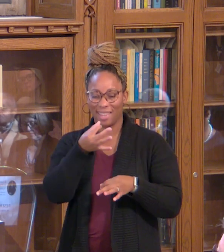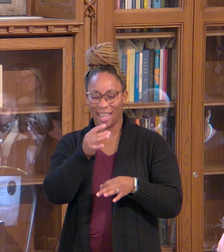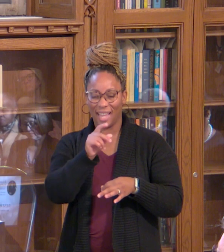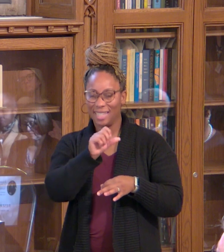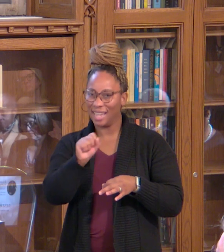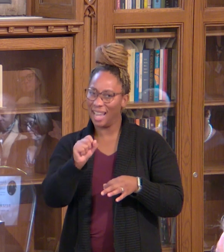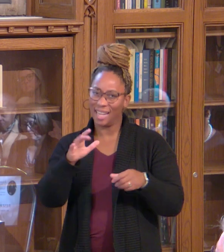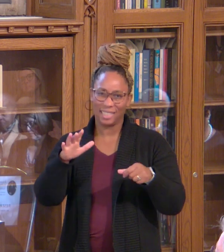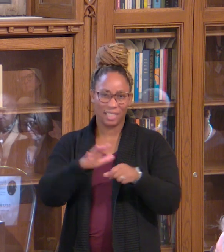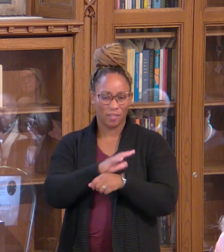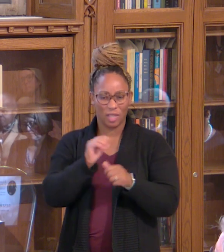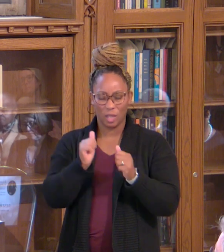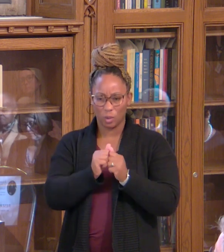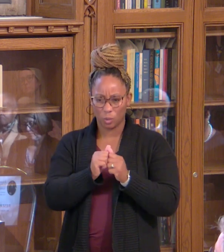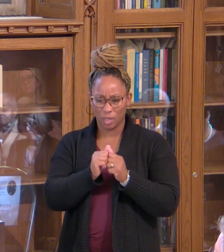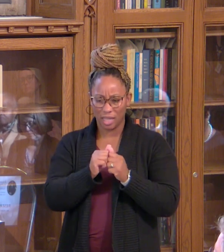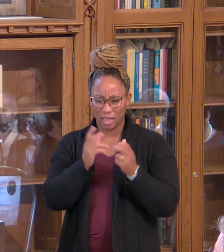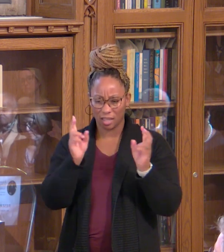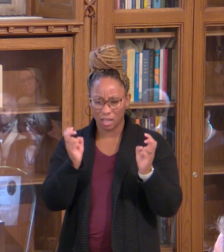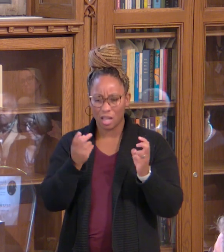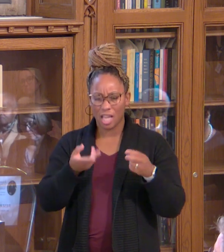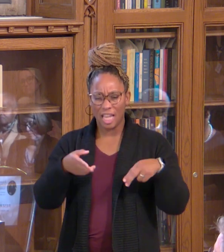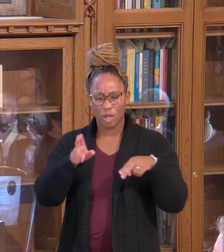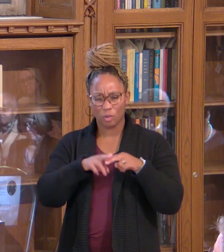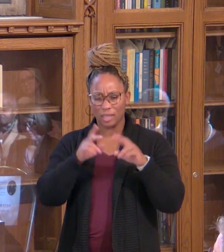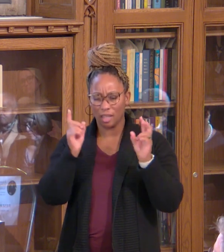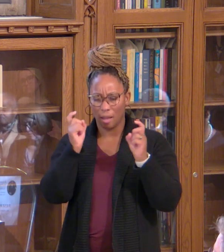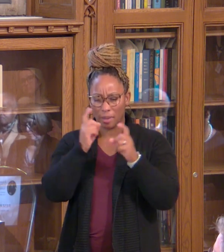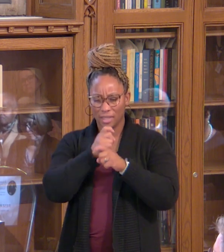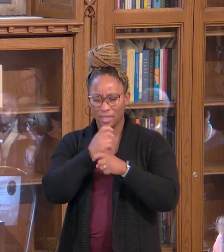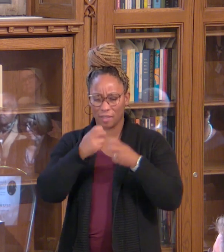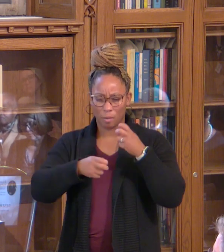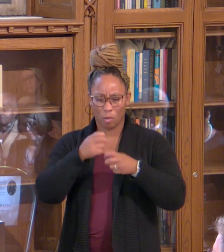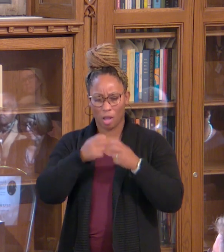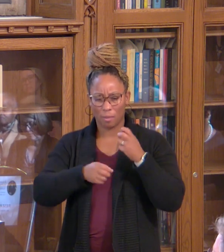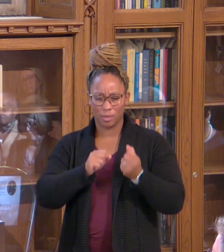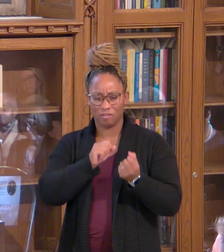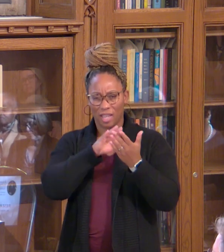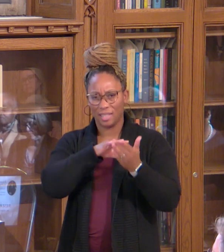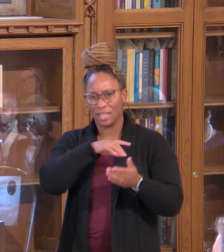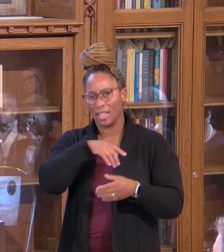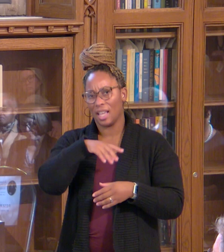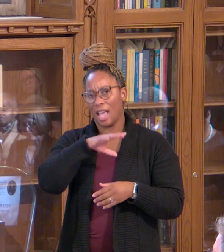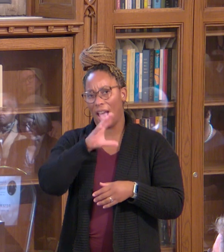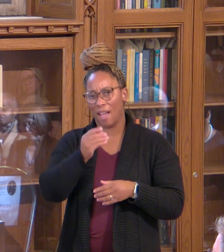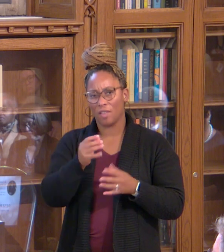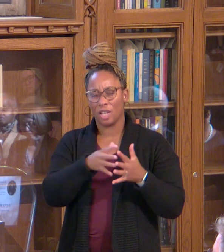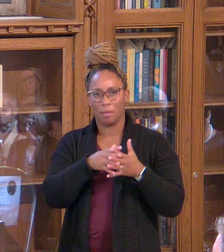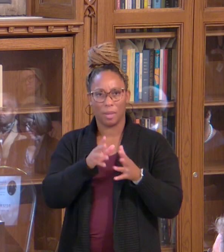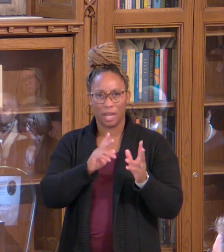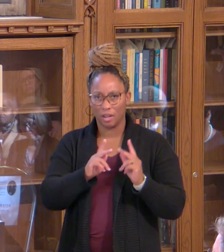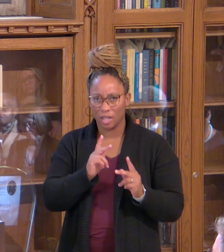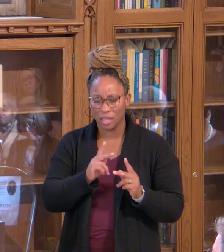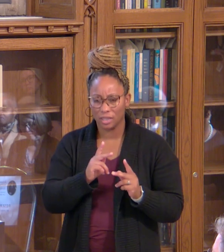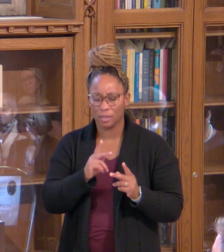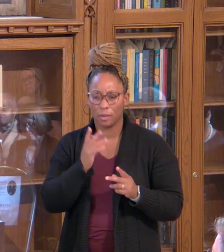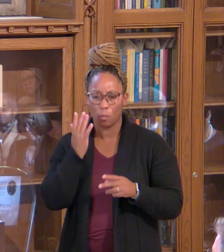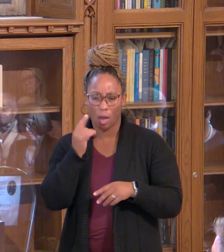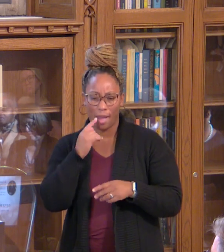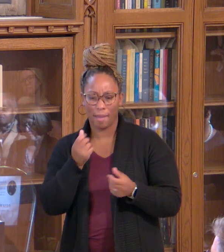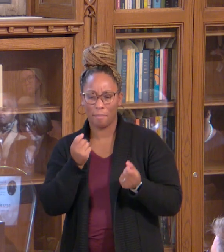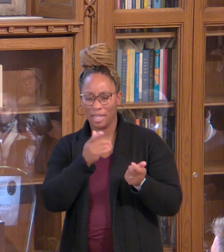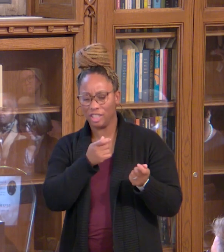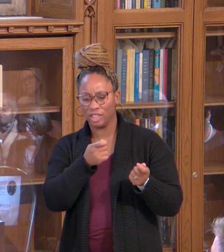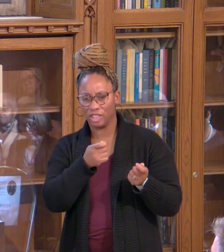filled with quote an increasing complexity of the problems facing African-Americans brought on by numerous